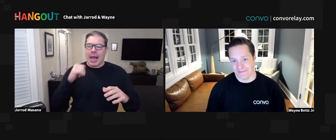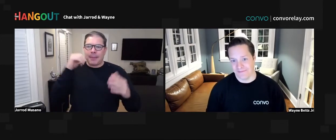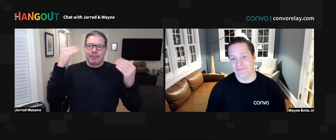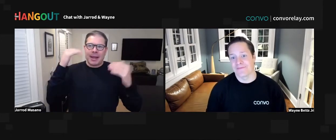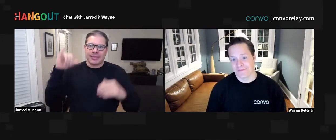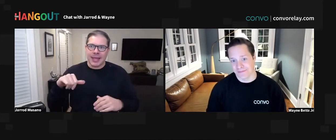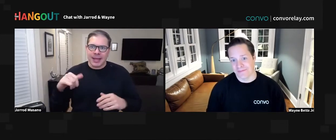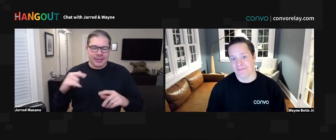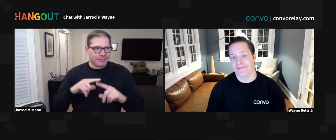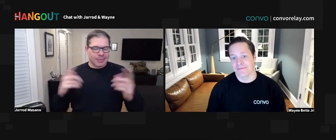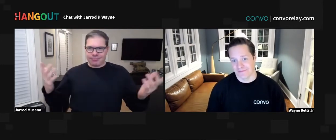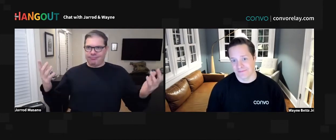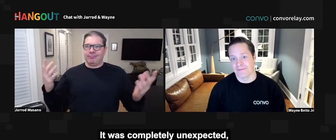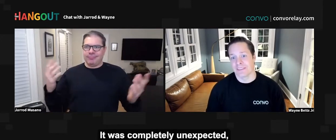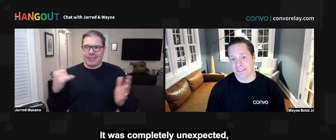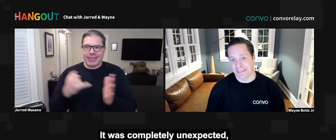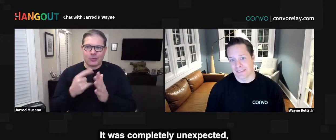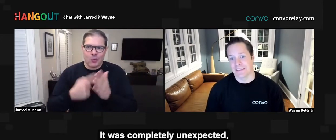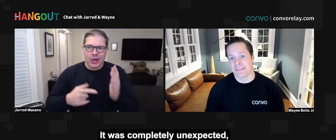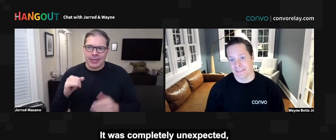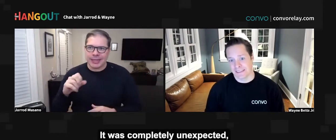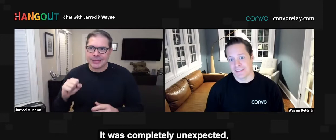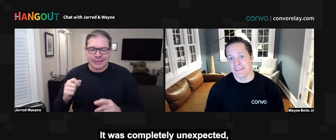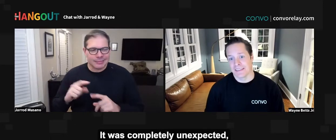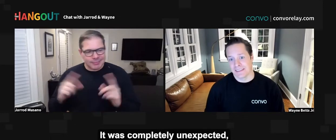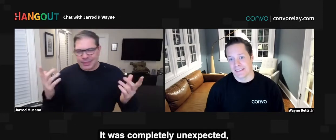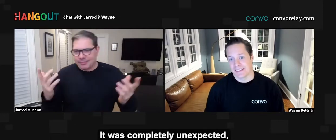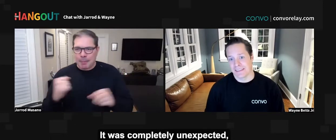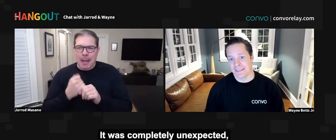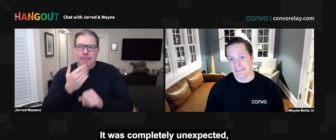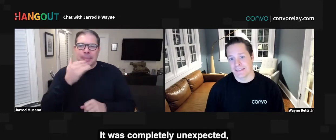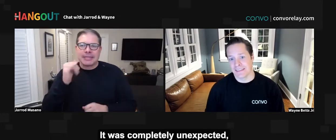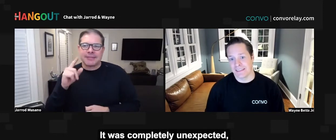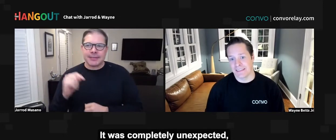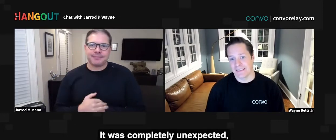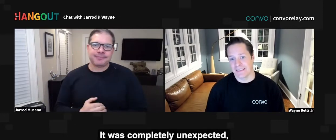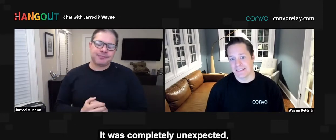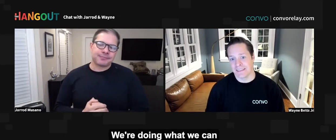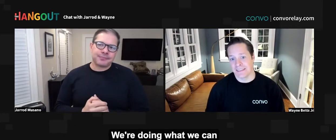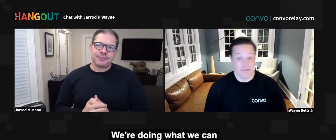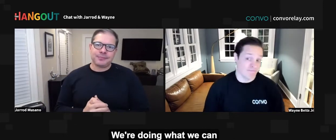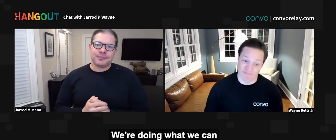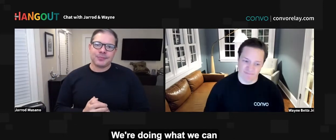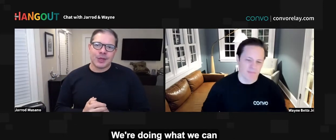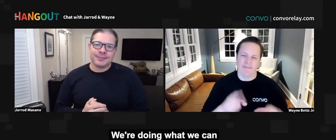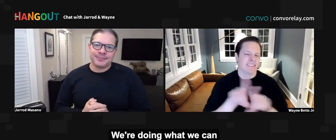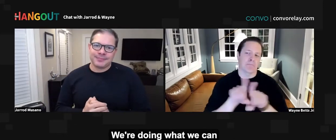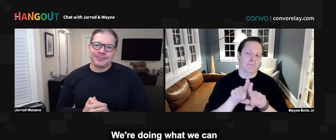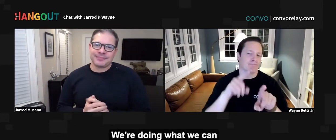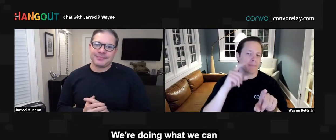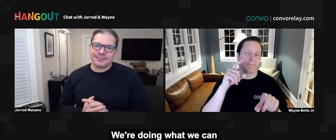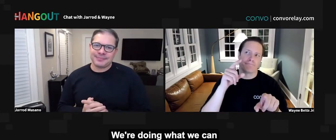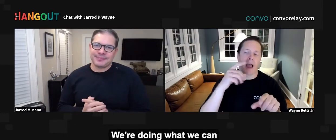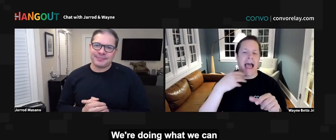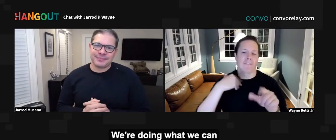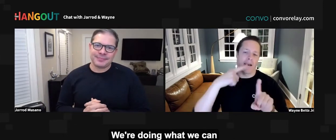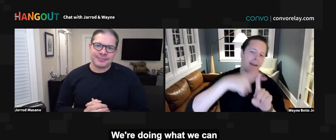and trying to maintain that balance. It was completely unexpected, but it is what it is. We're doing what we can to make the best